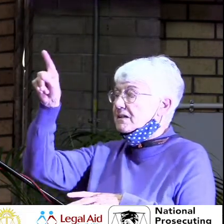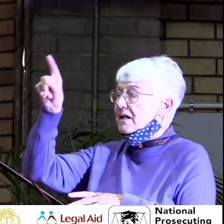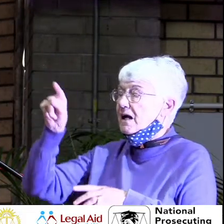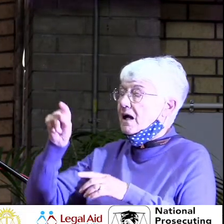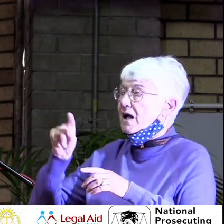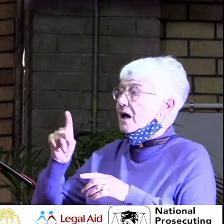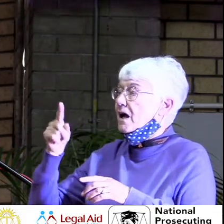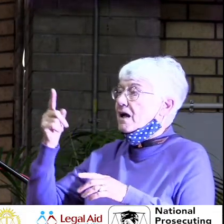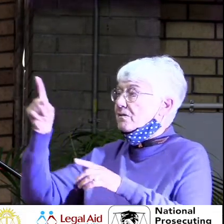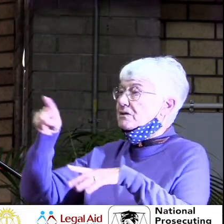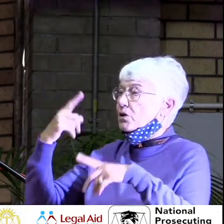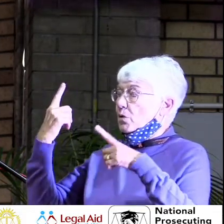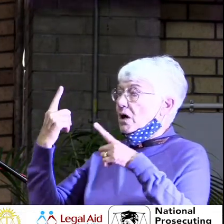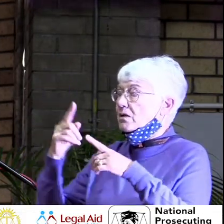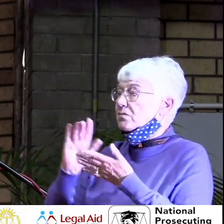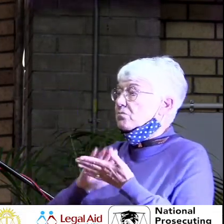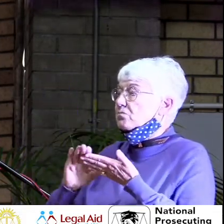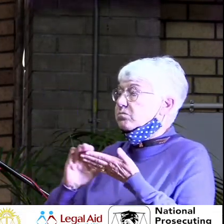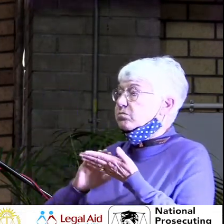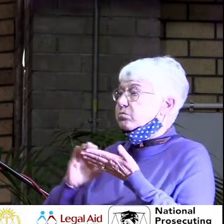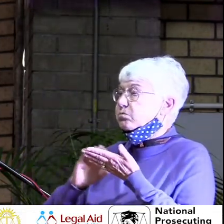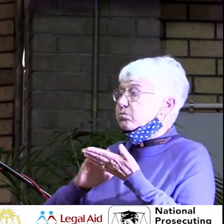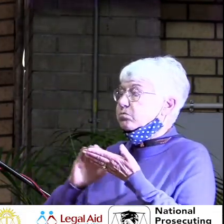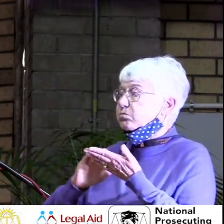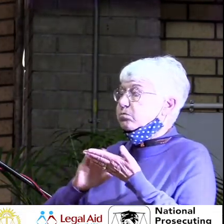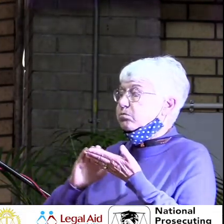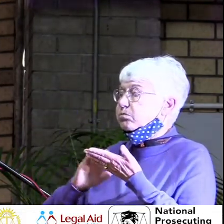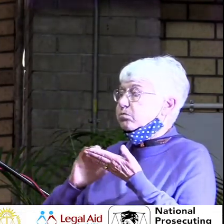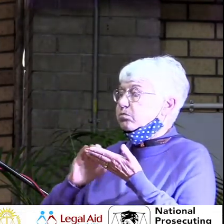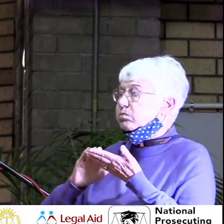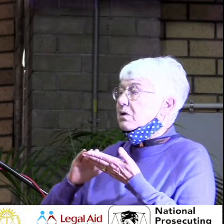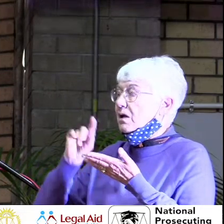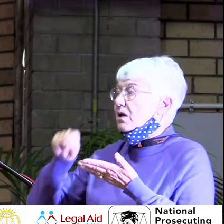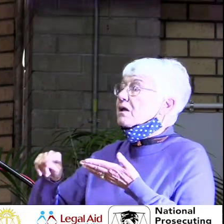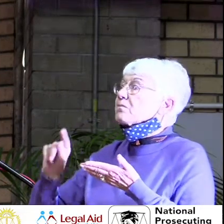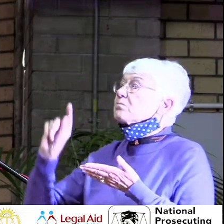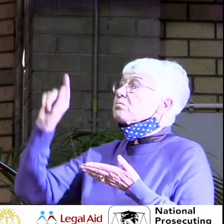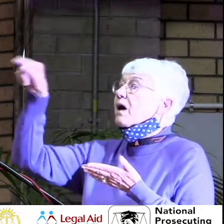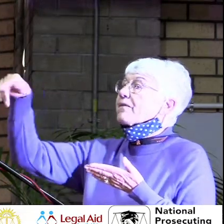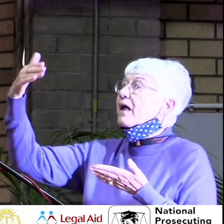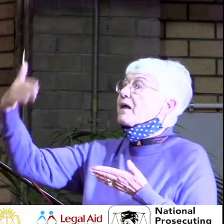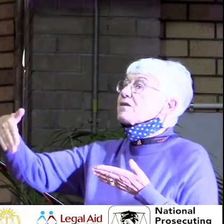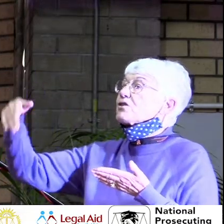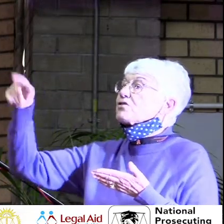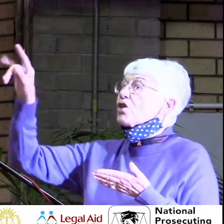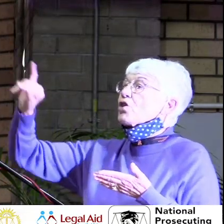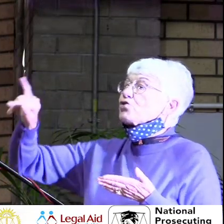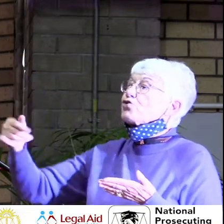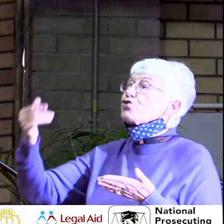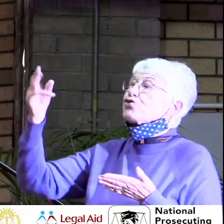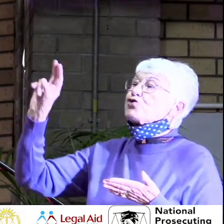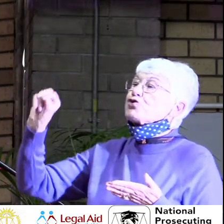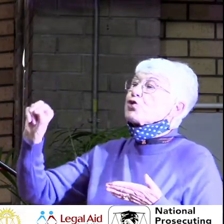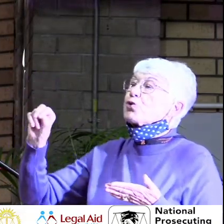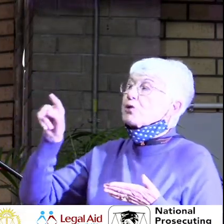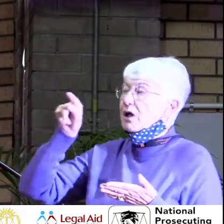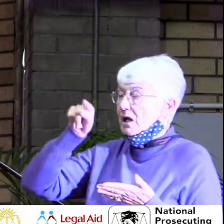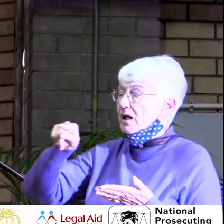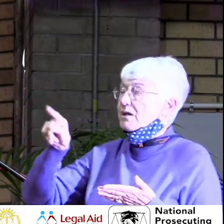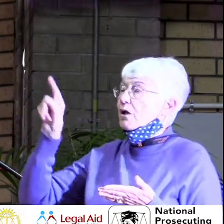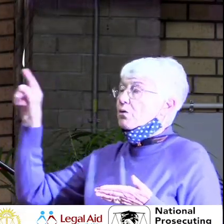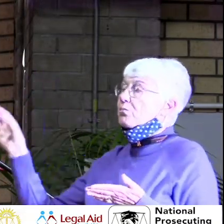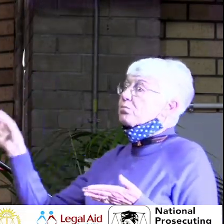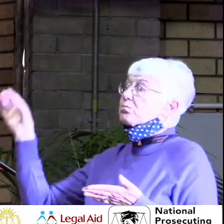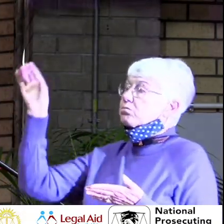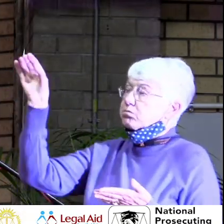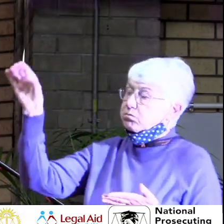victim support will have been filled. So that's very important, because I saw how you reacted, felt like you were